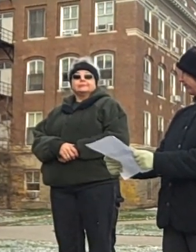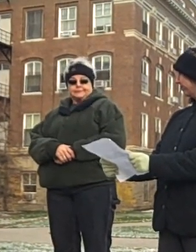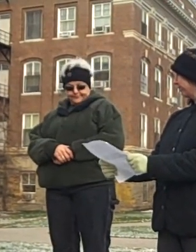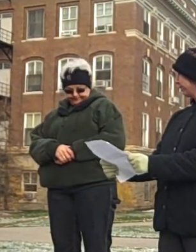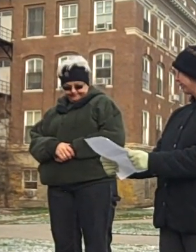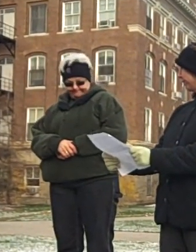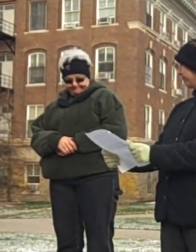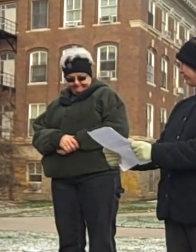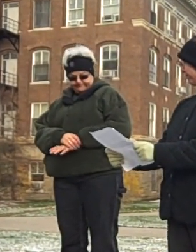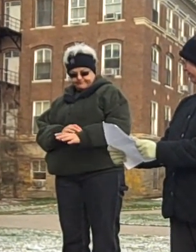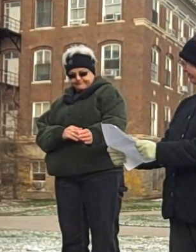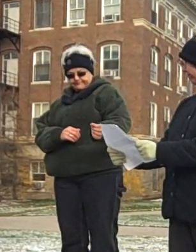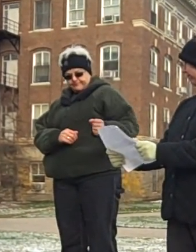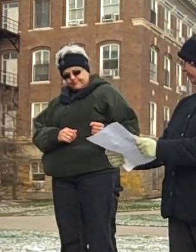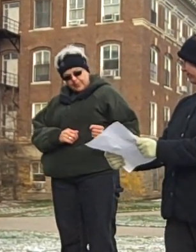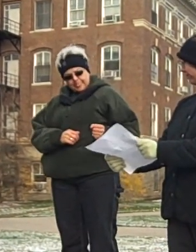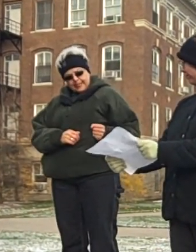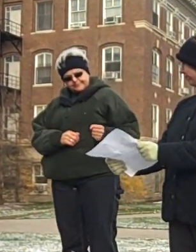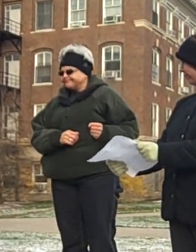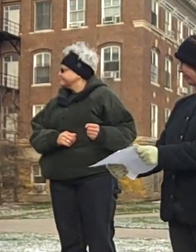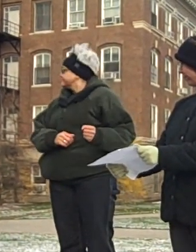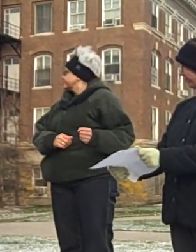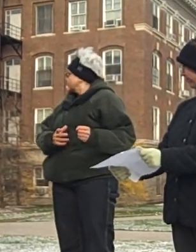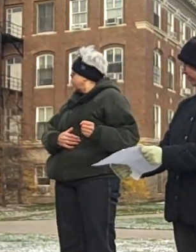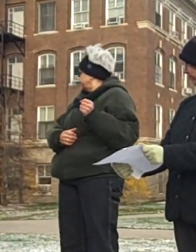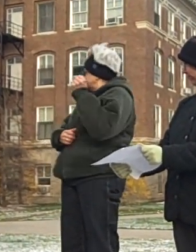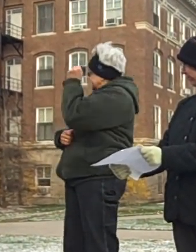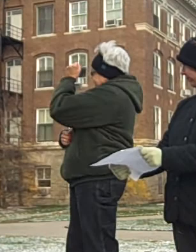My parents